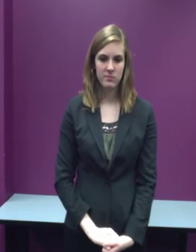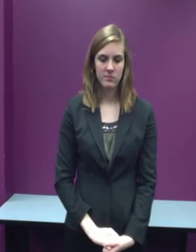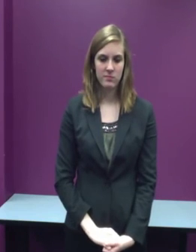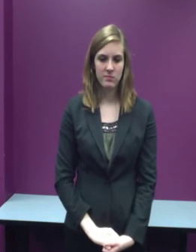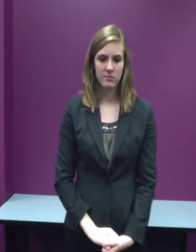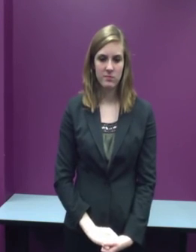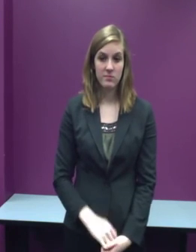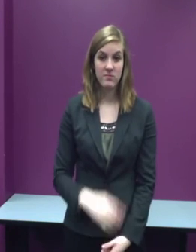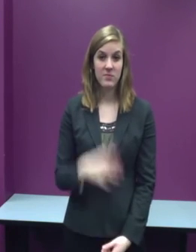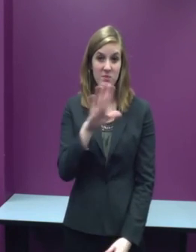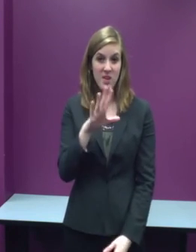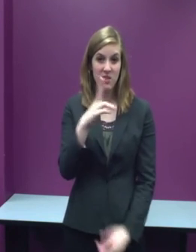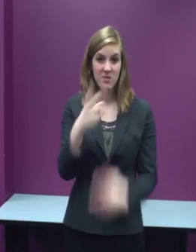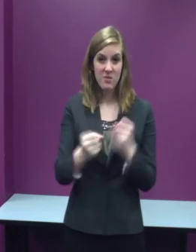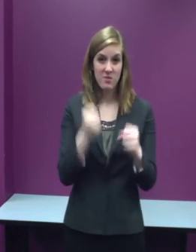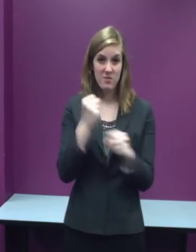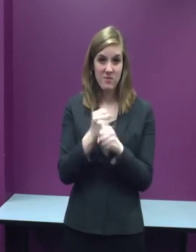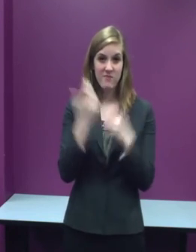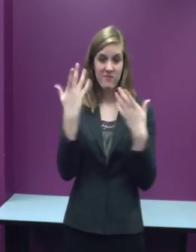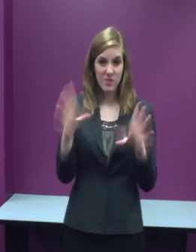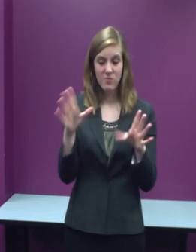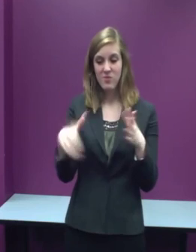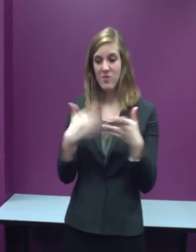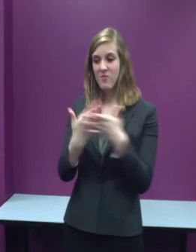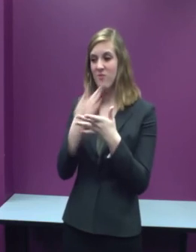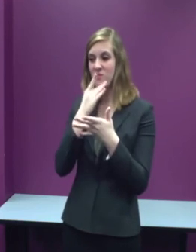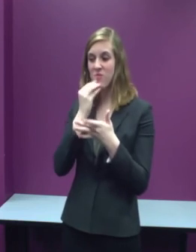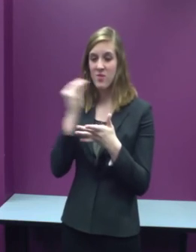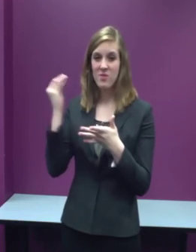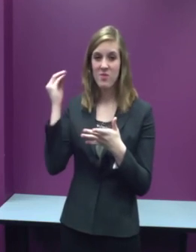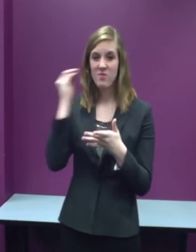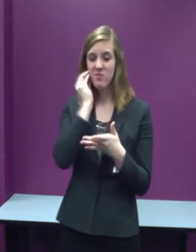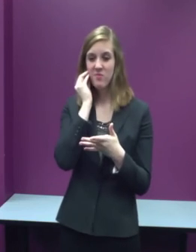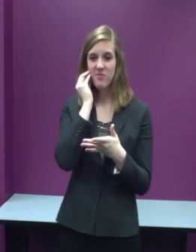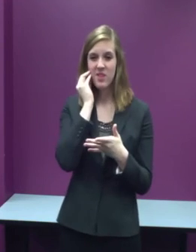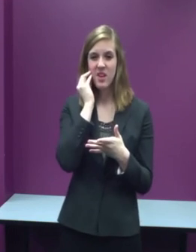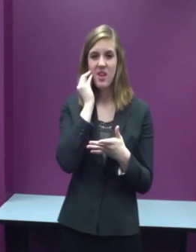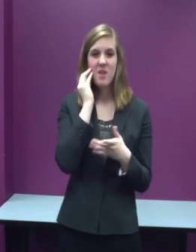were acclaimed as national heroes, the first U.S. citizens to cross the continent.